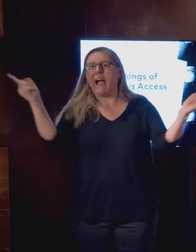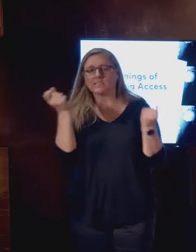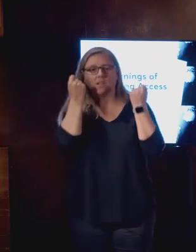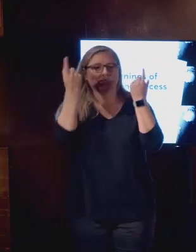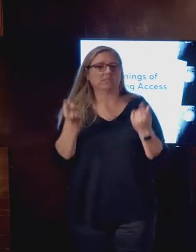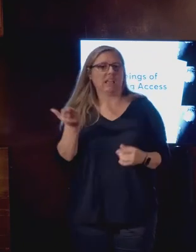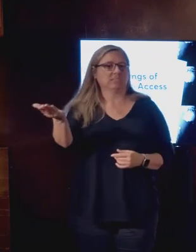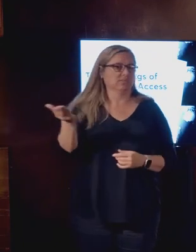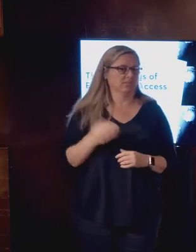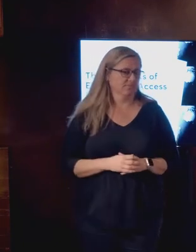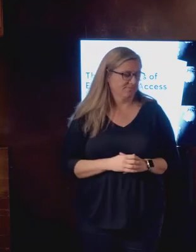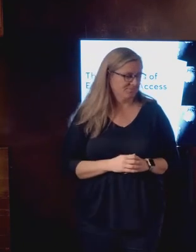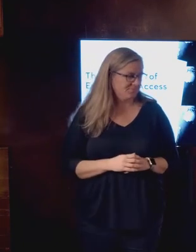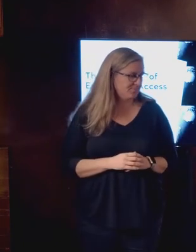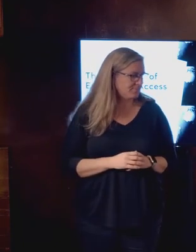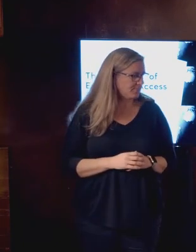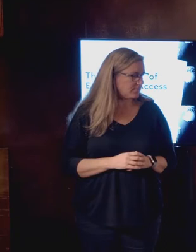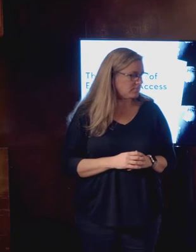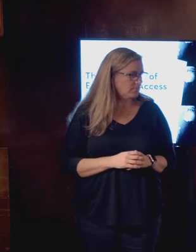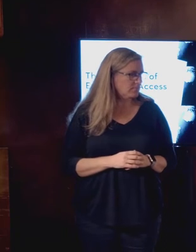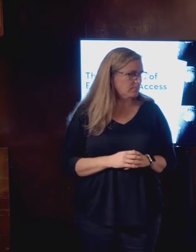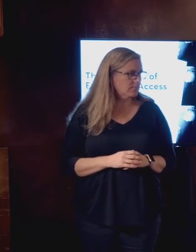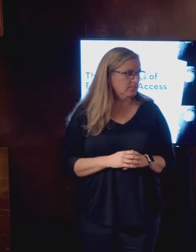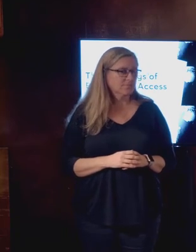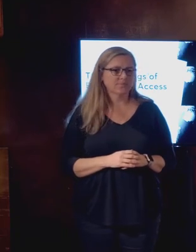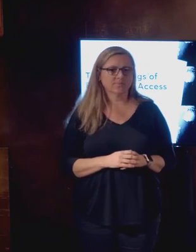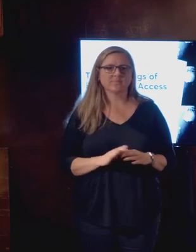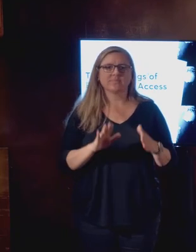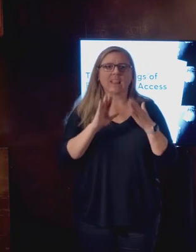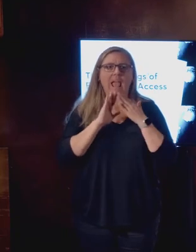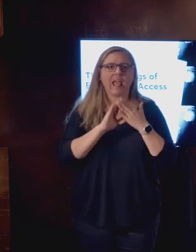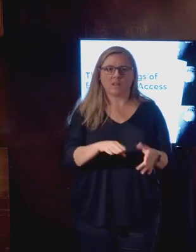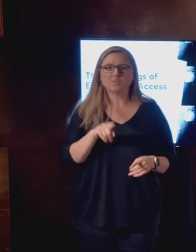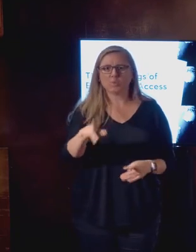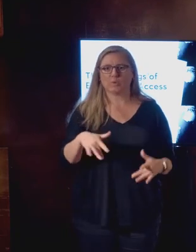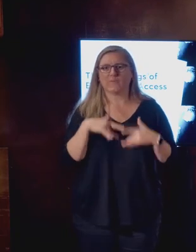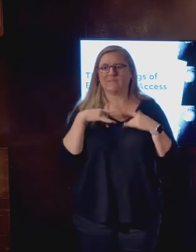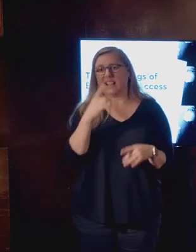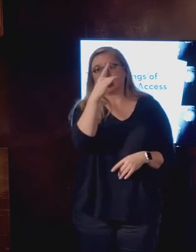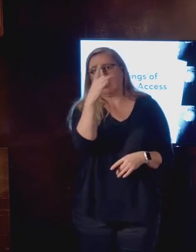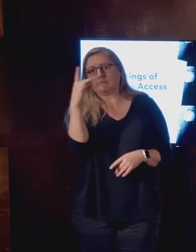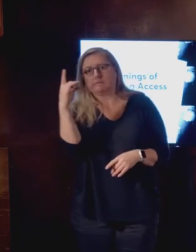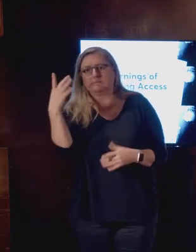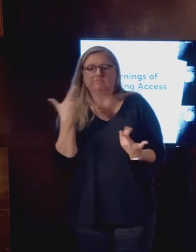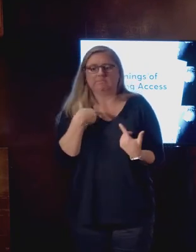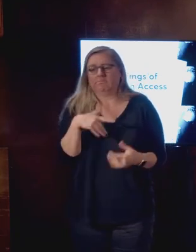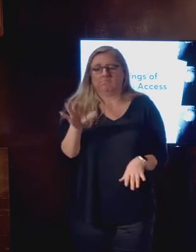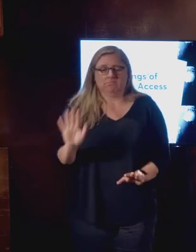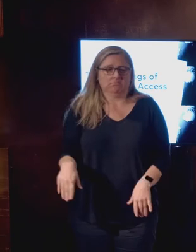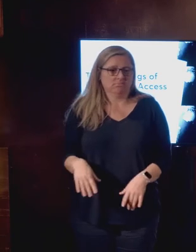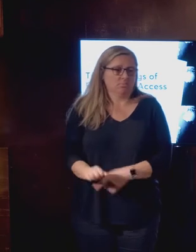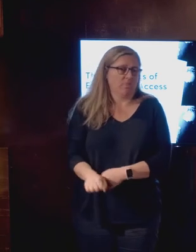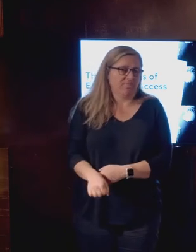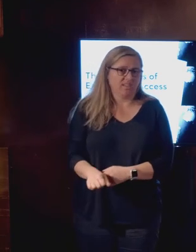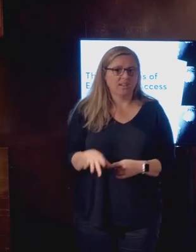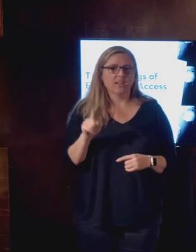understand. And so then that kind of helps take the three stars with a grain of salt. But, you know, you use those things